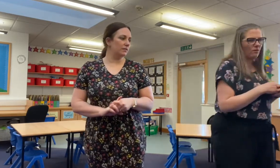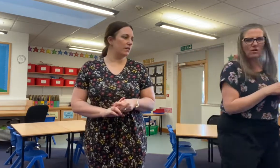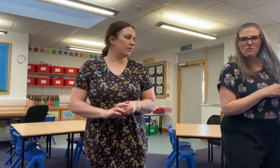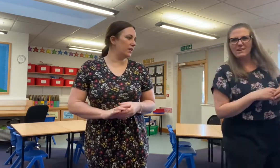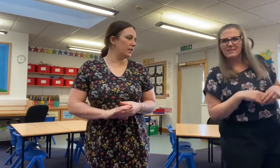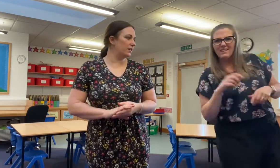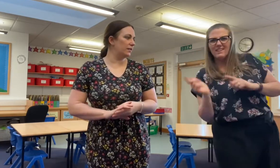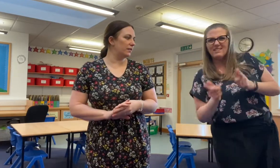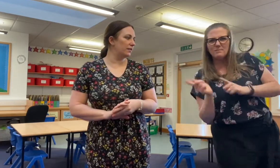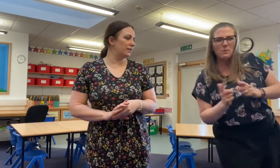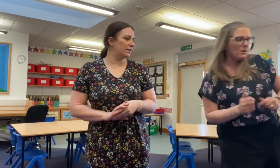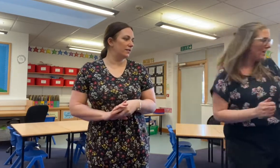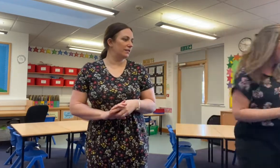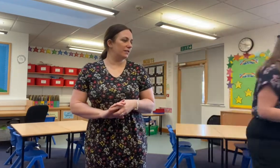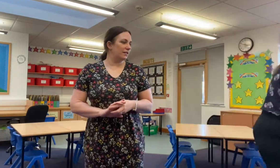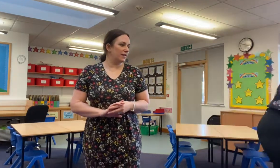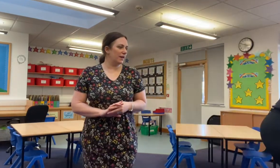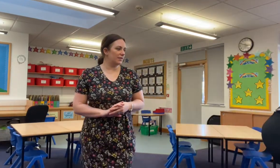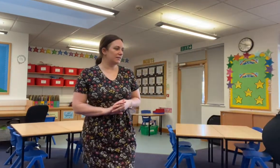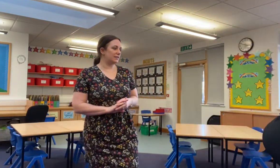you ready? To boogie? Yes. What?